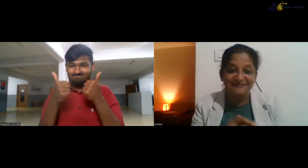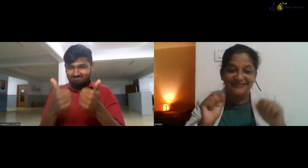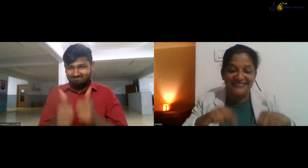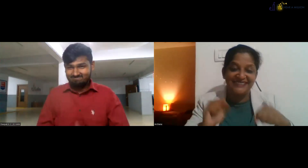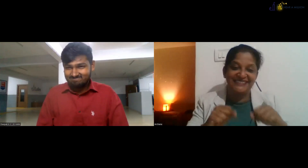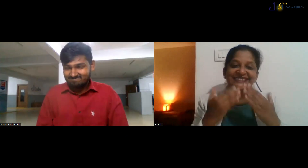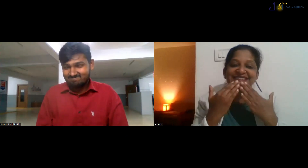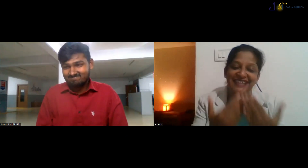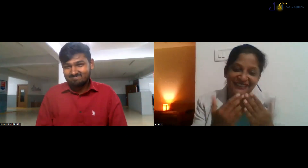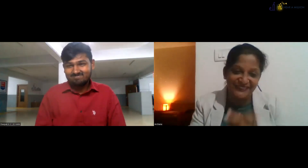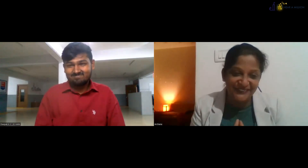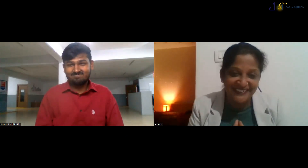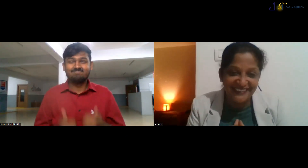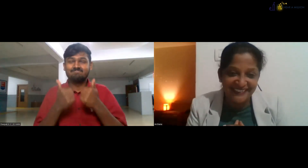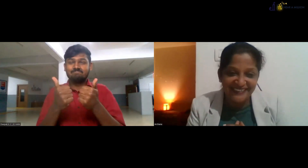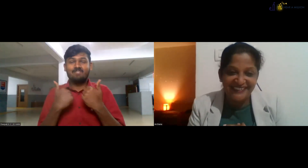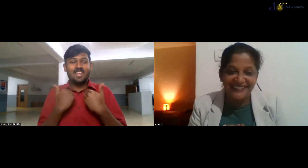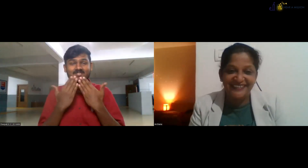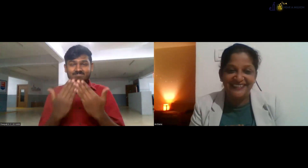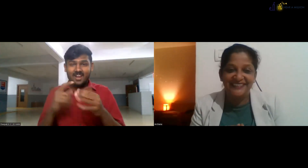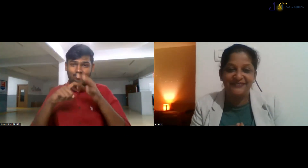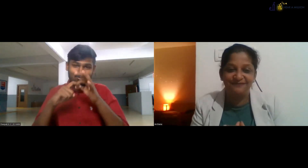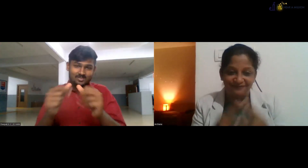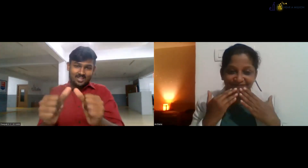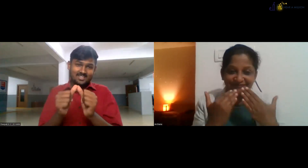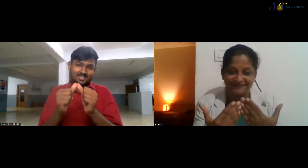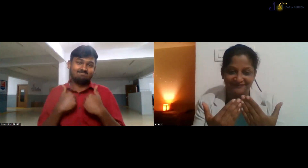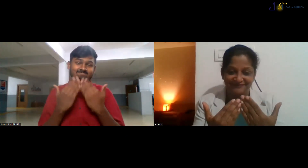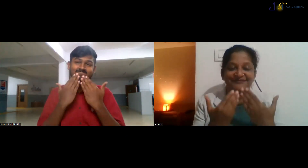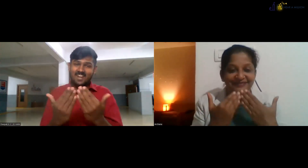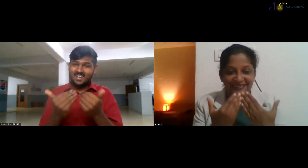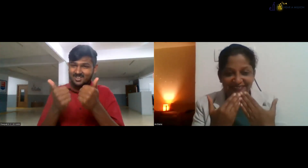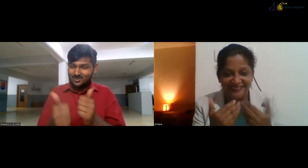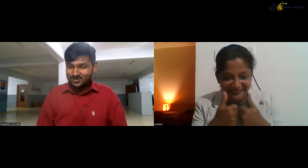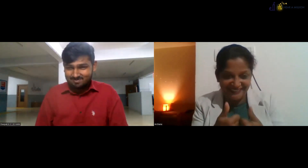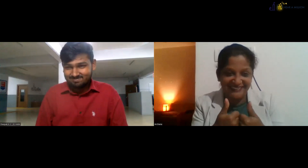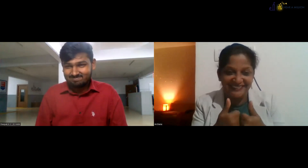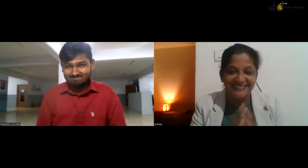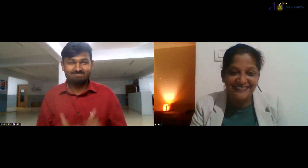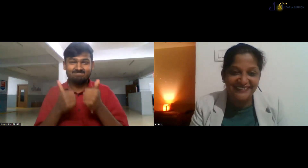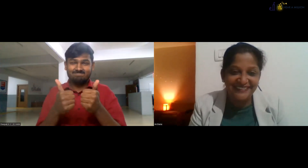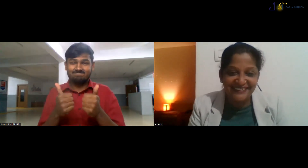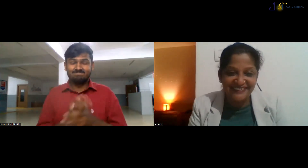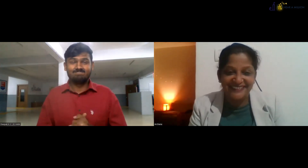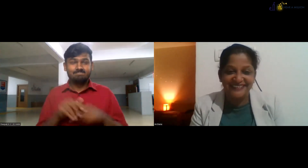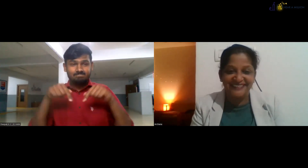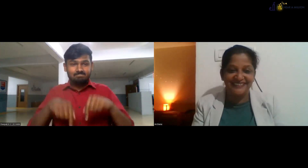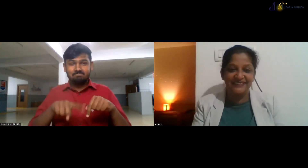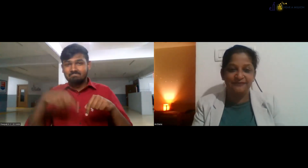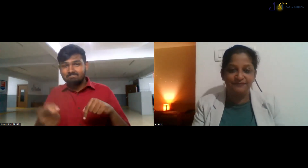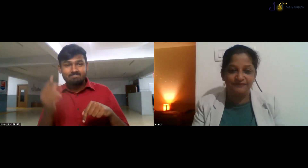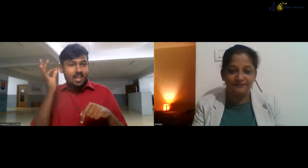I'm hoping that, yeah, you will do the best in the future. Thank you so much. Thank you for answering all the questions. Thank you,